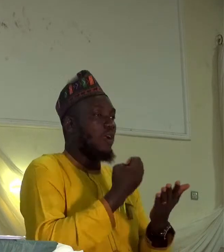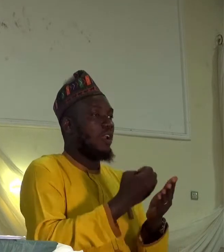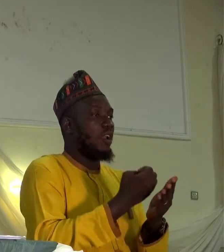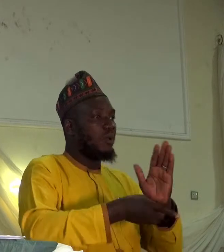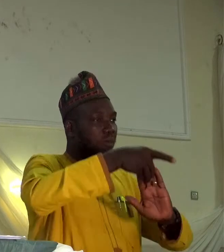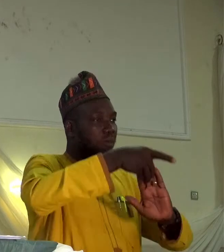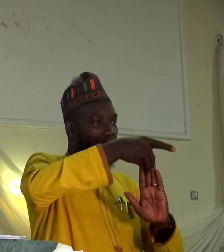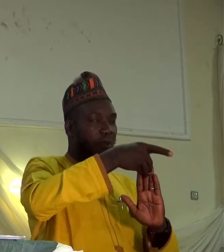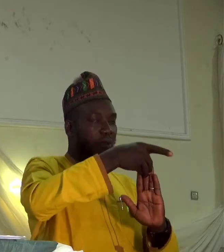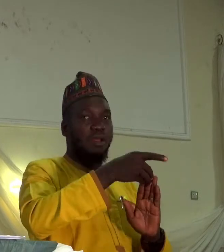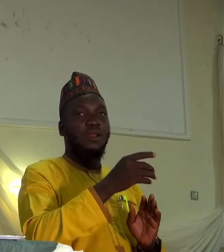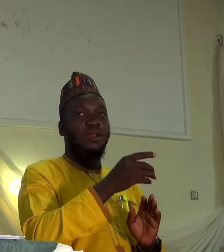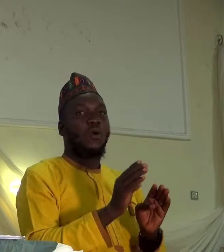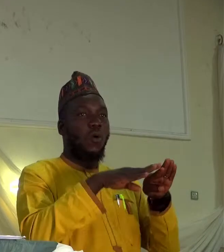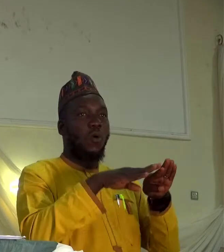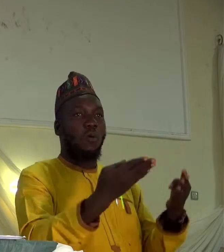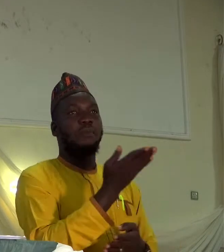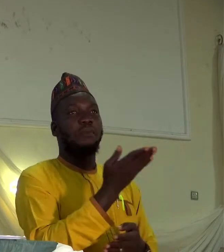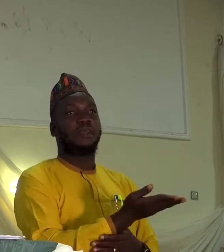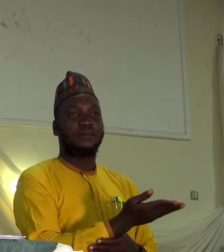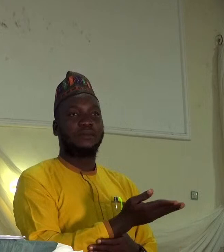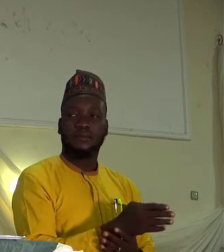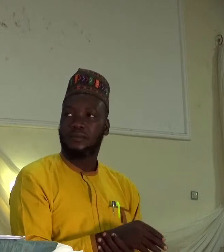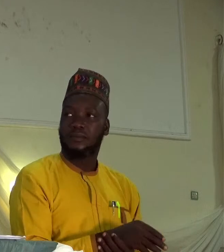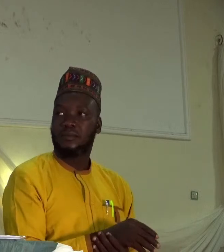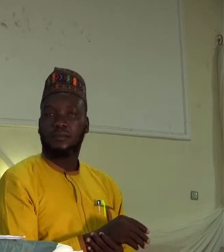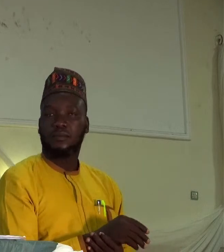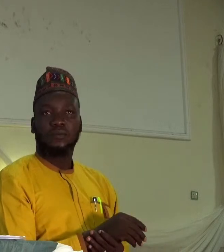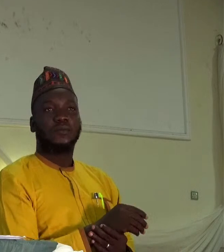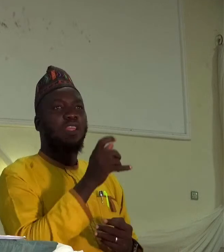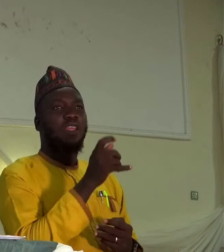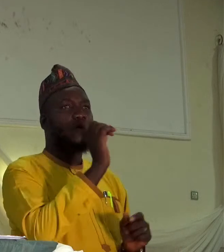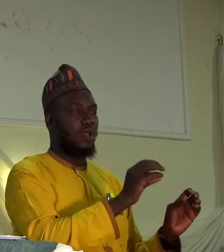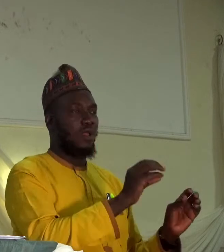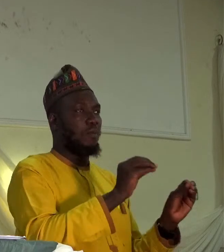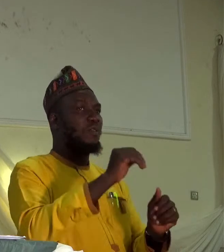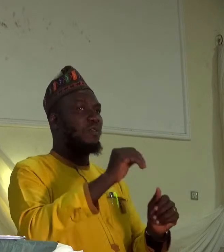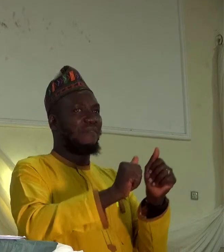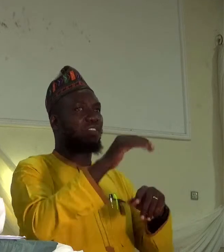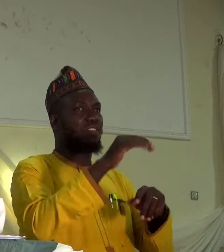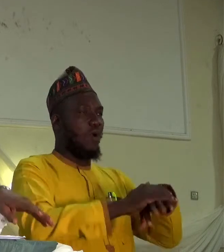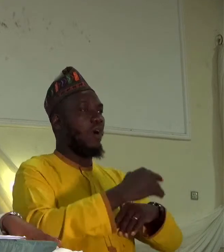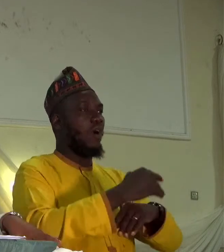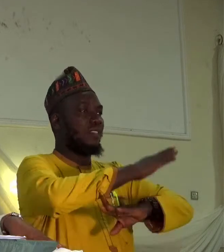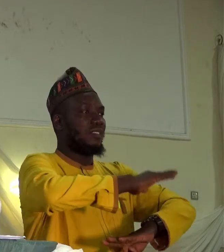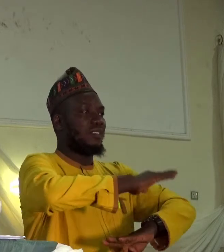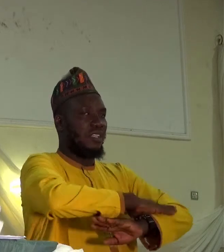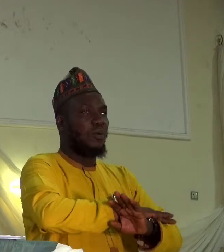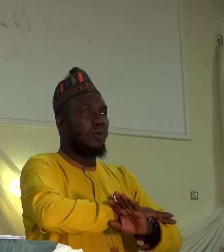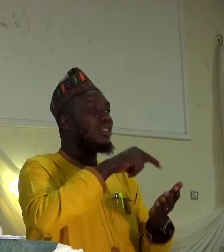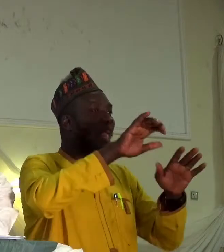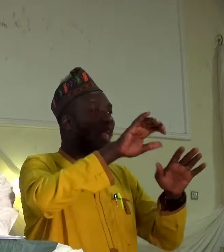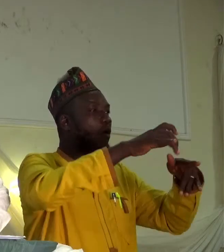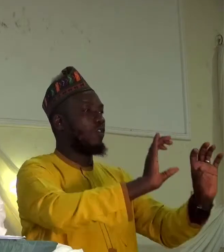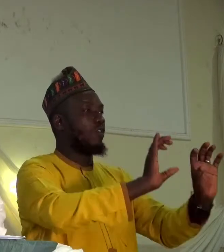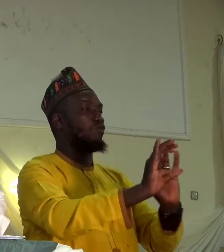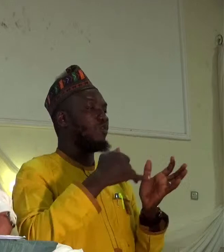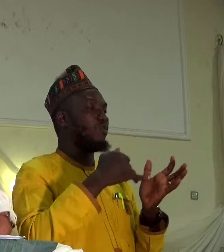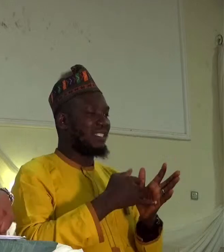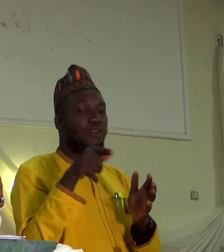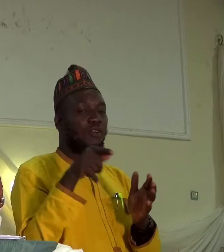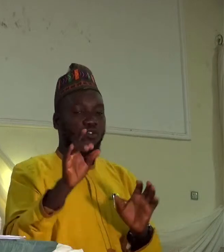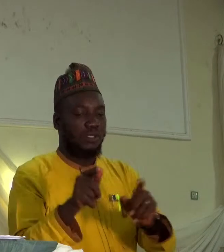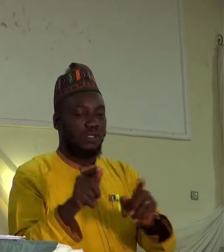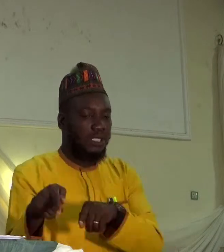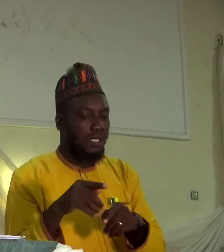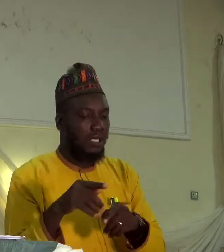and cultural openness. Very open. He will put everything on the table. Be as je ka se ni, eleyi ni e je ka se,